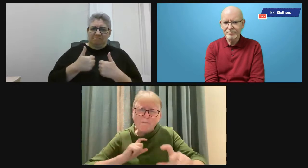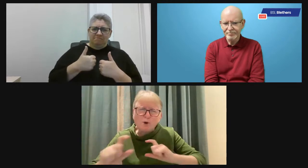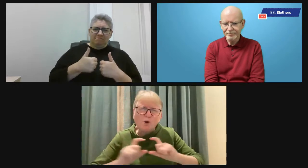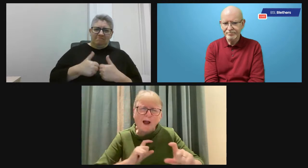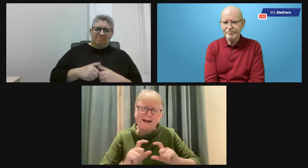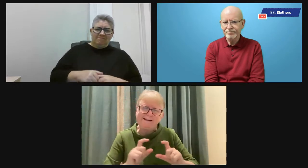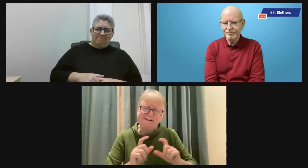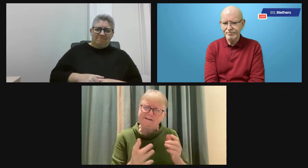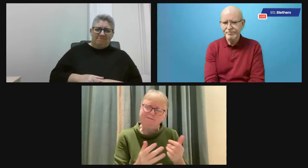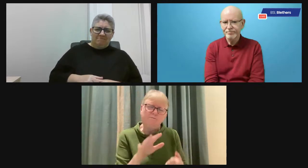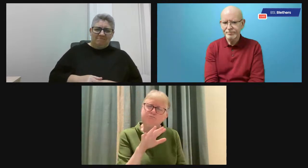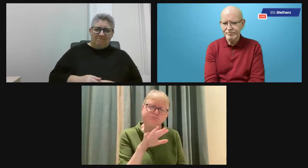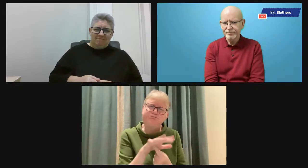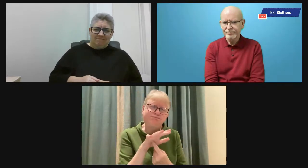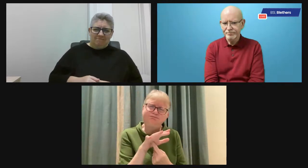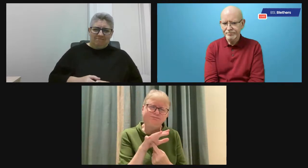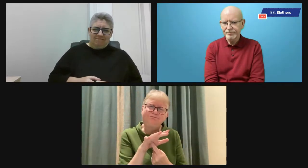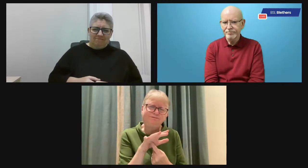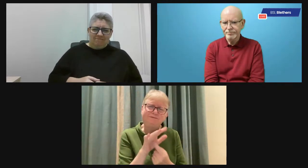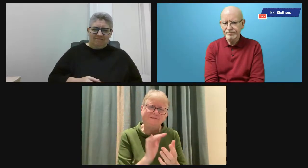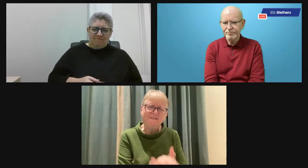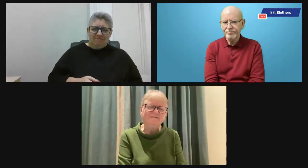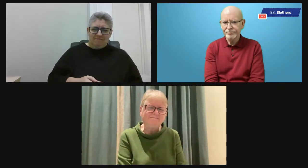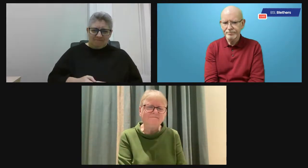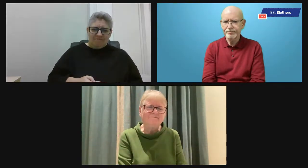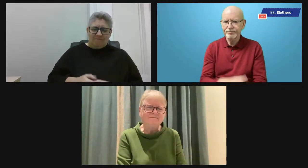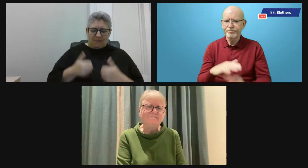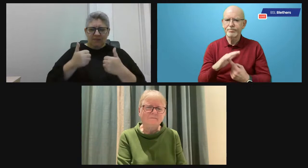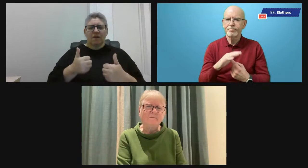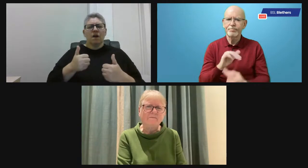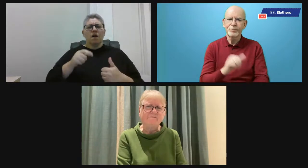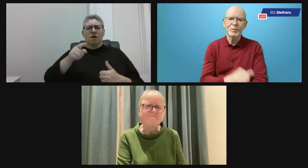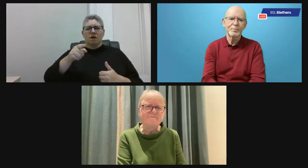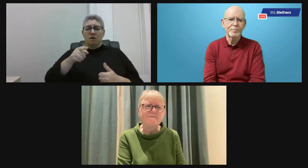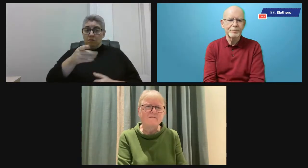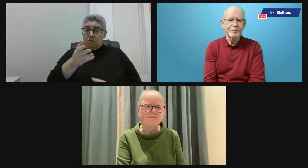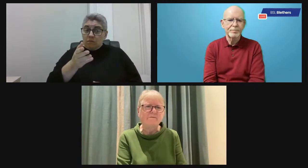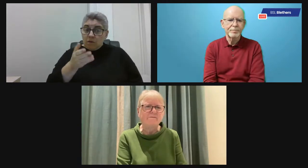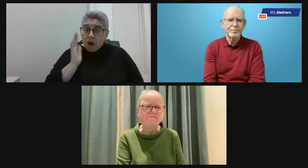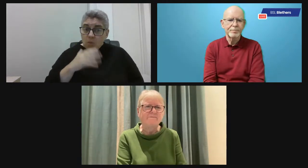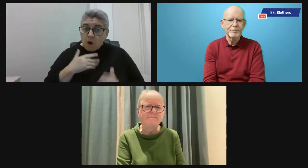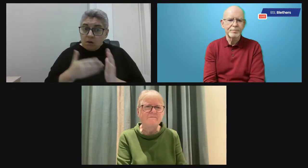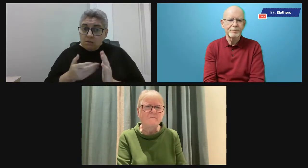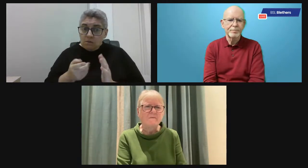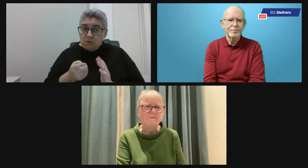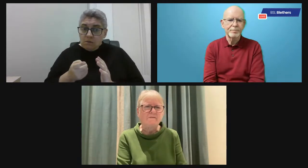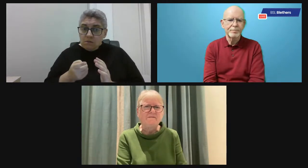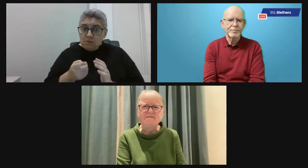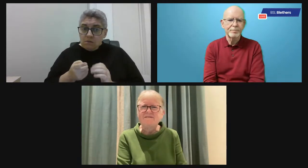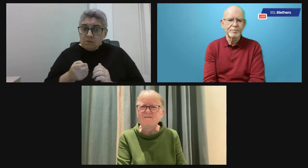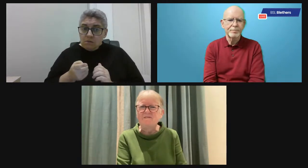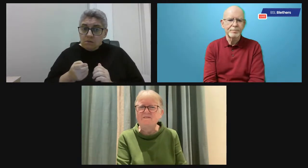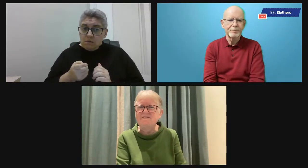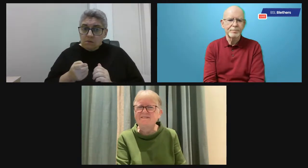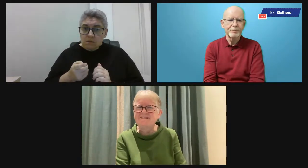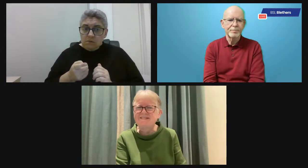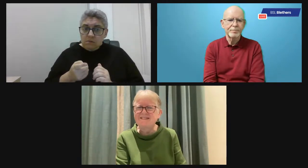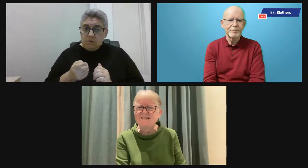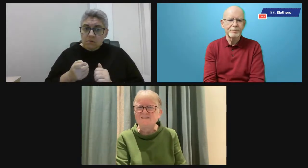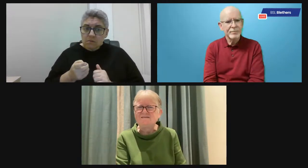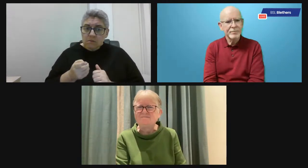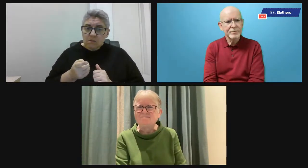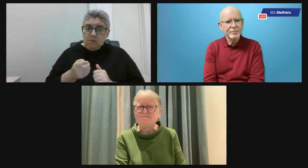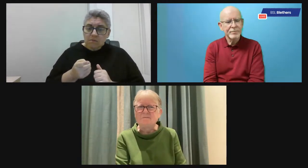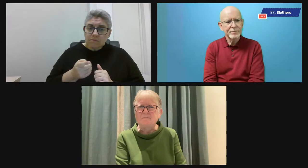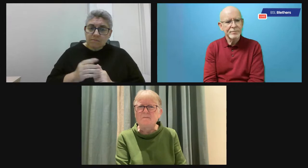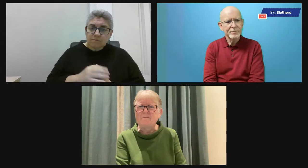very supportive organisation. Lovely. The communication is vital to us, so we're very communicative and open. Clark,